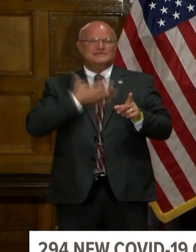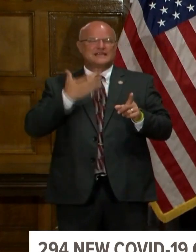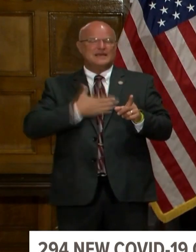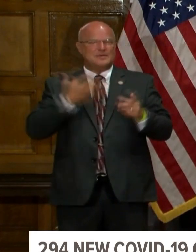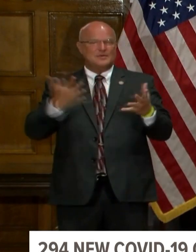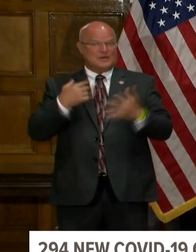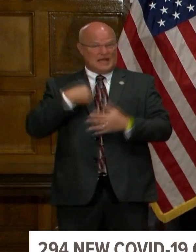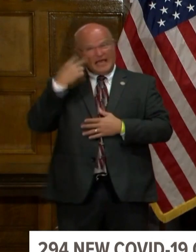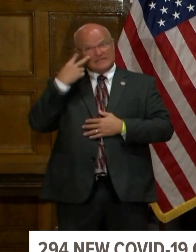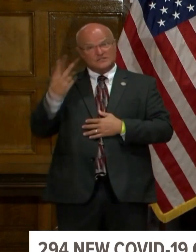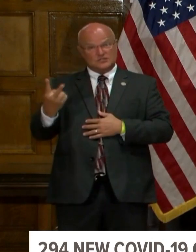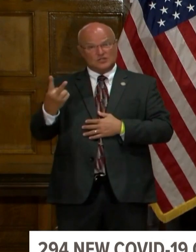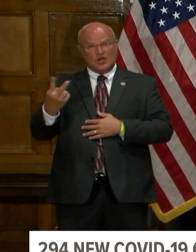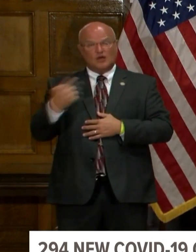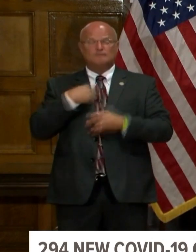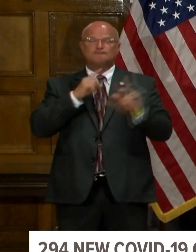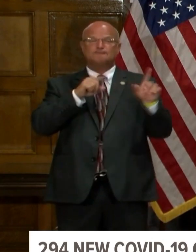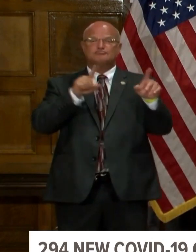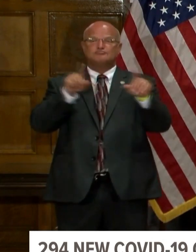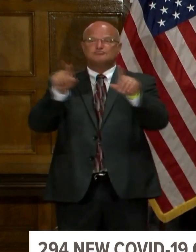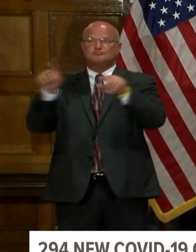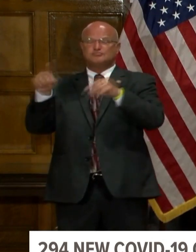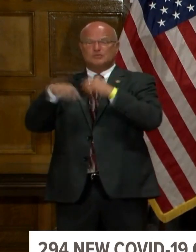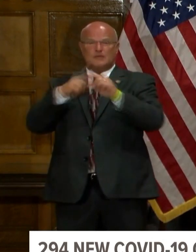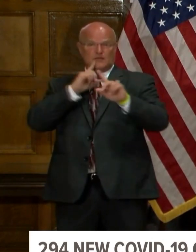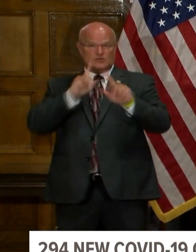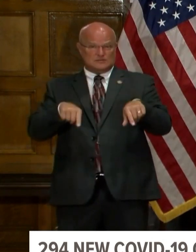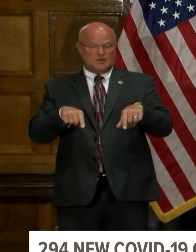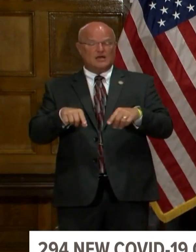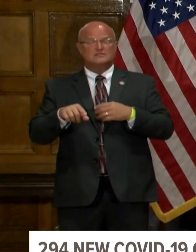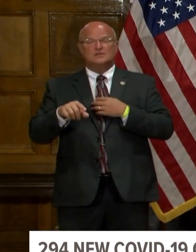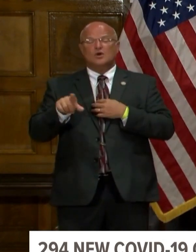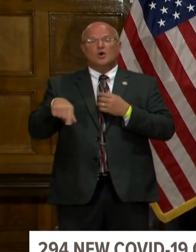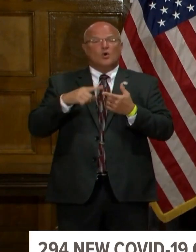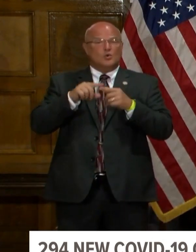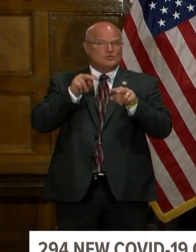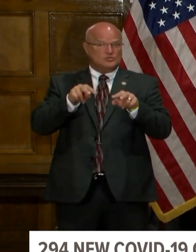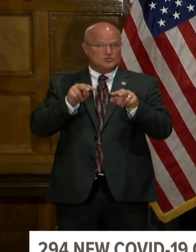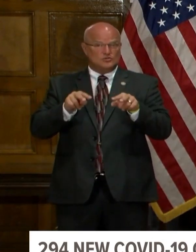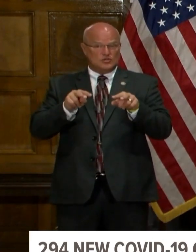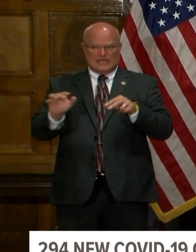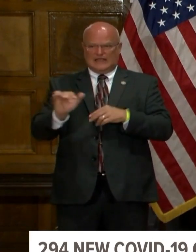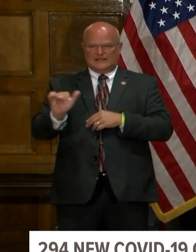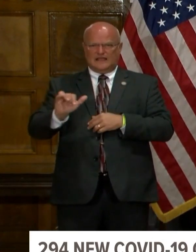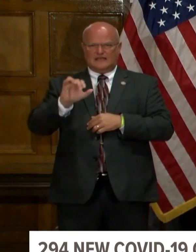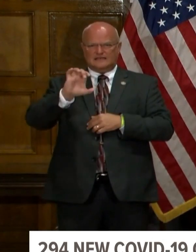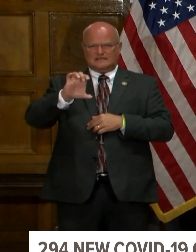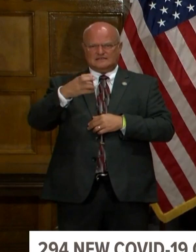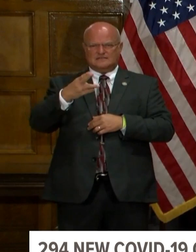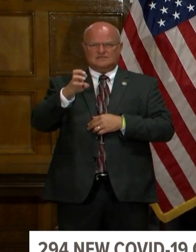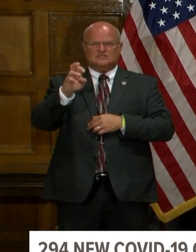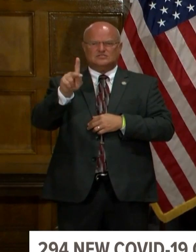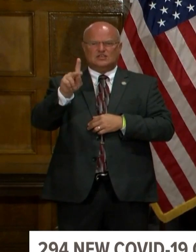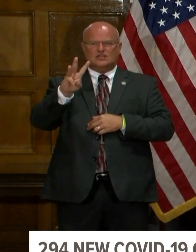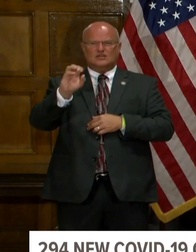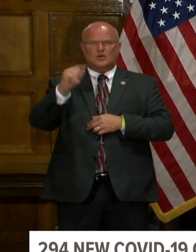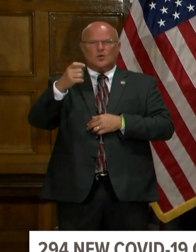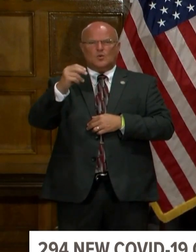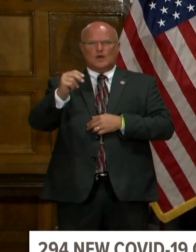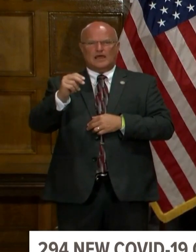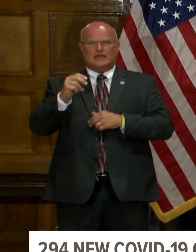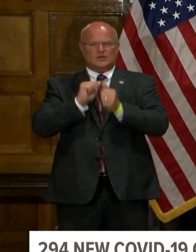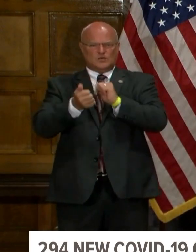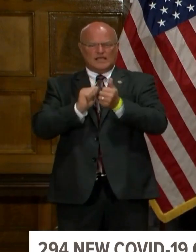pleased with what I saw in terms of the response. You know, whenever you look at like the chuck wagon races, I